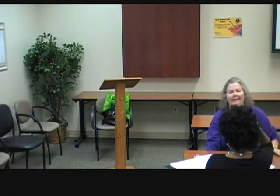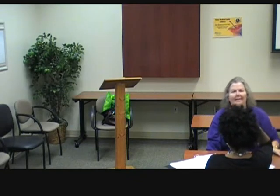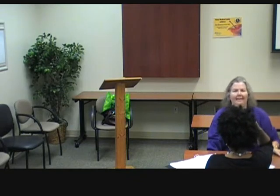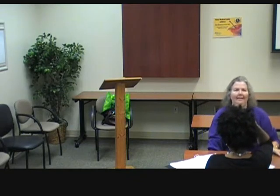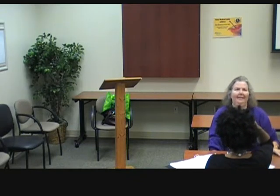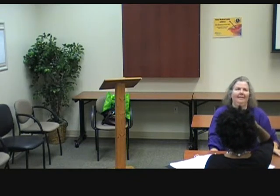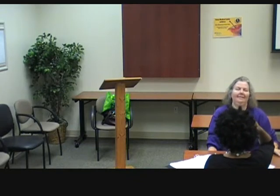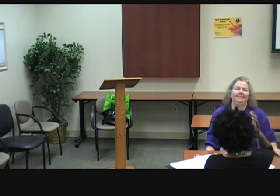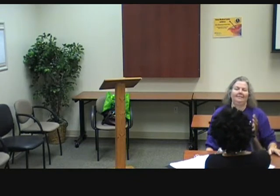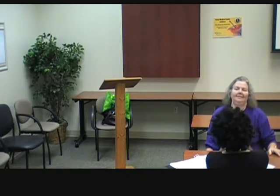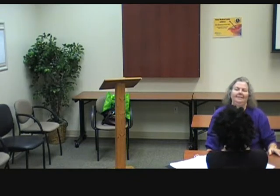You do it.